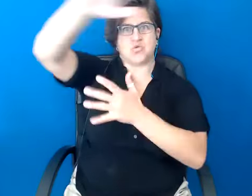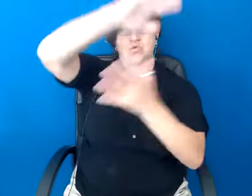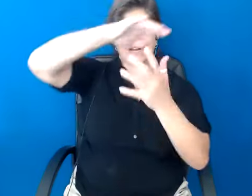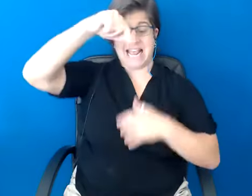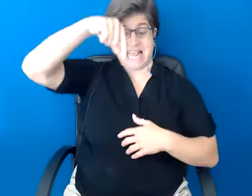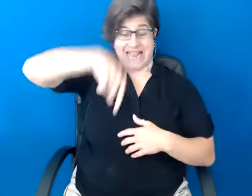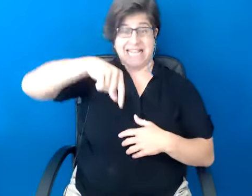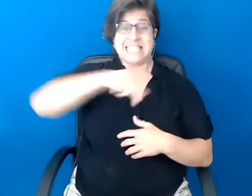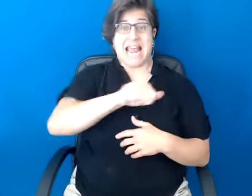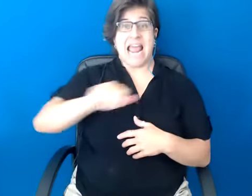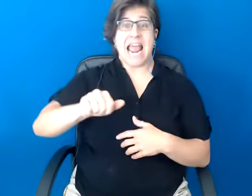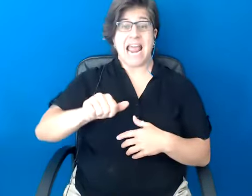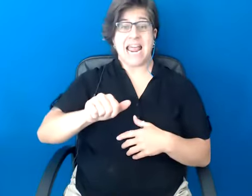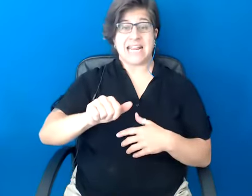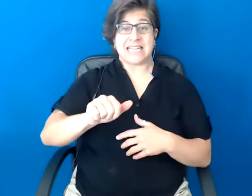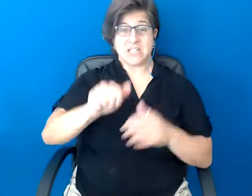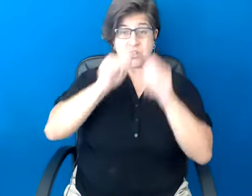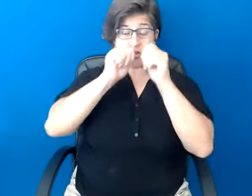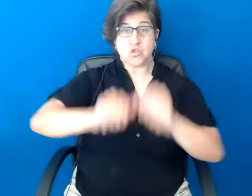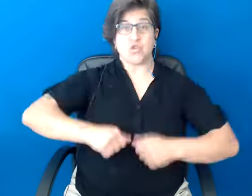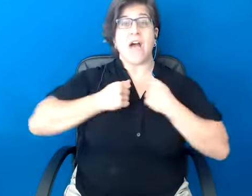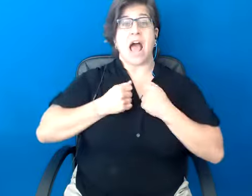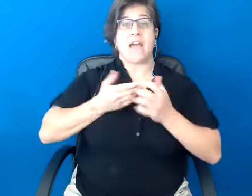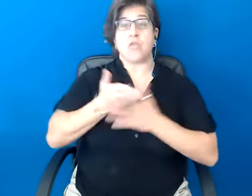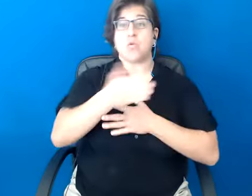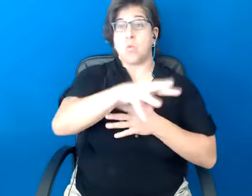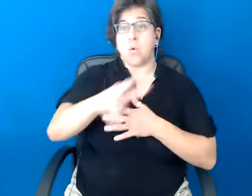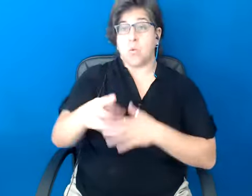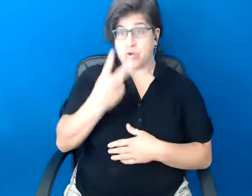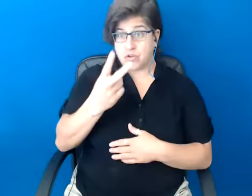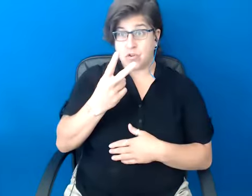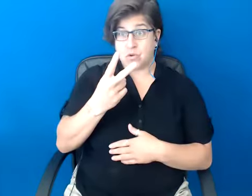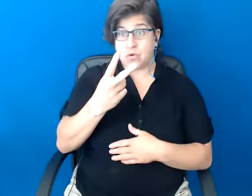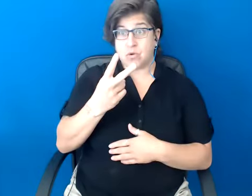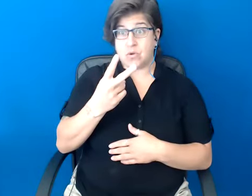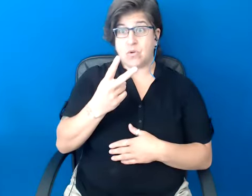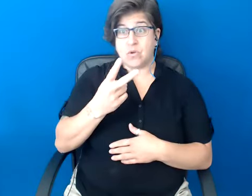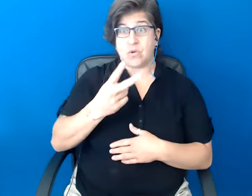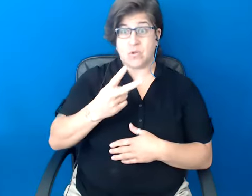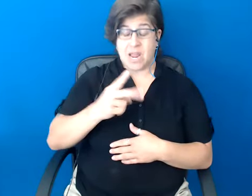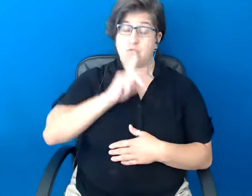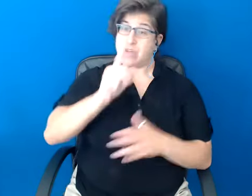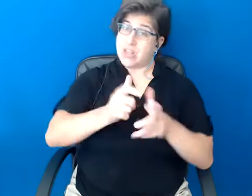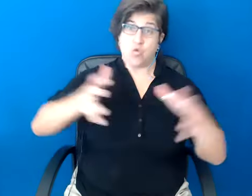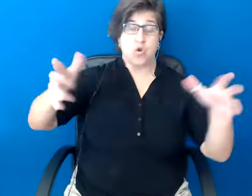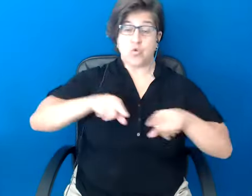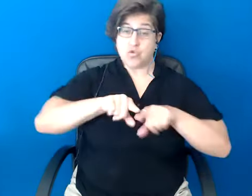of outside issues floating around. This thing survived through World War